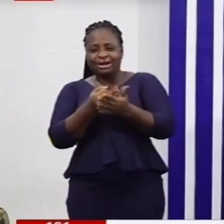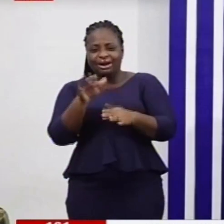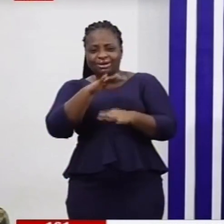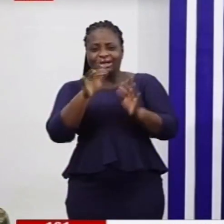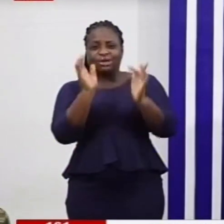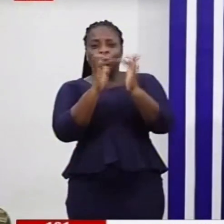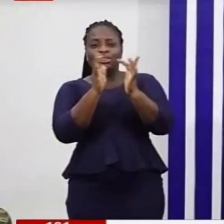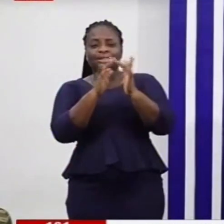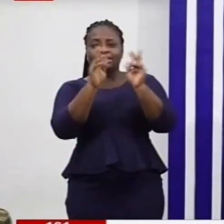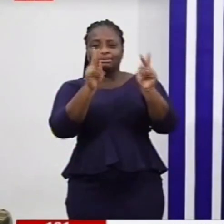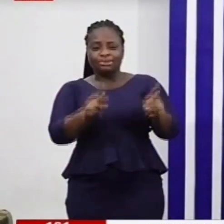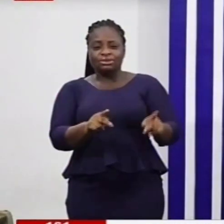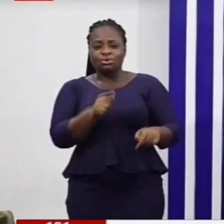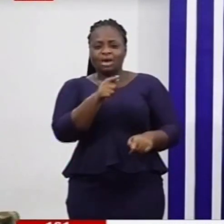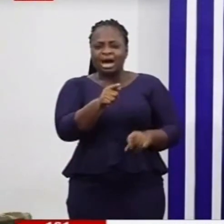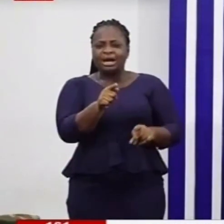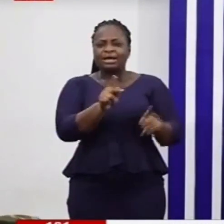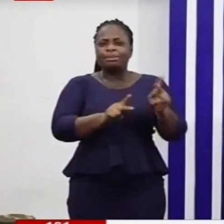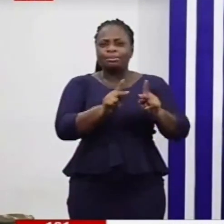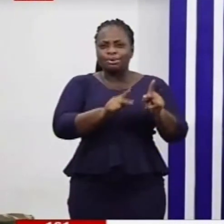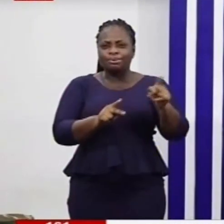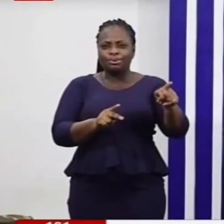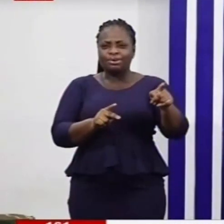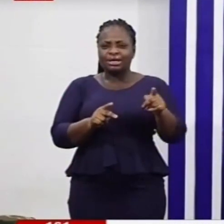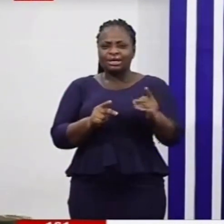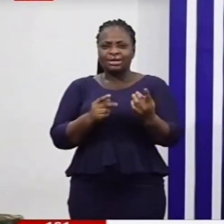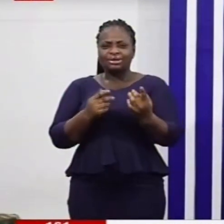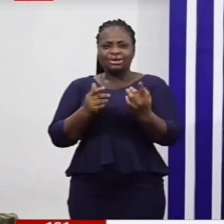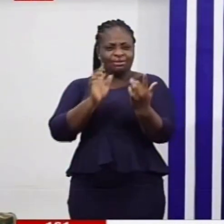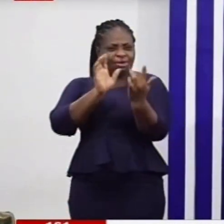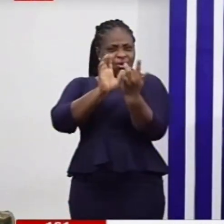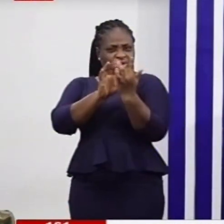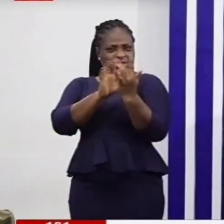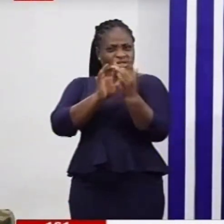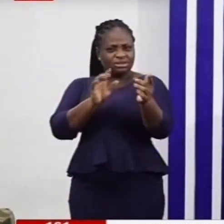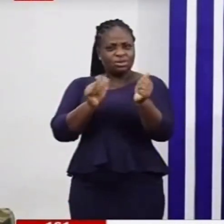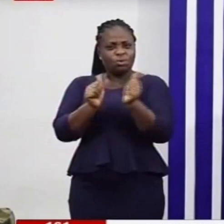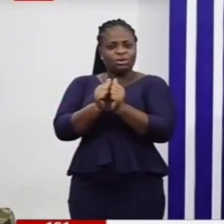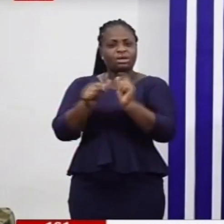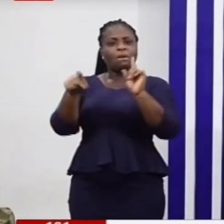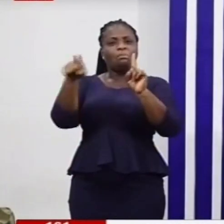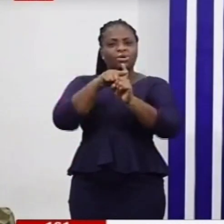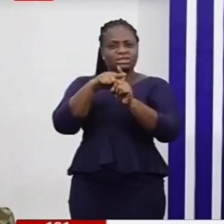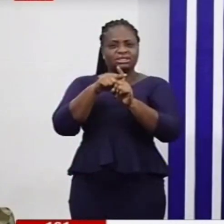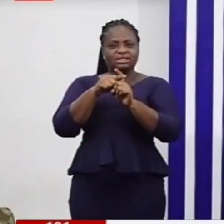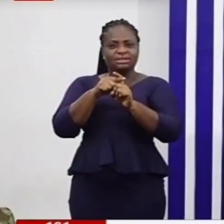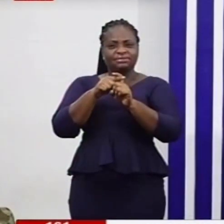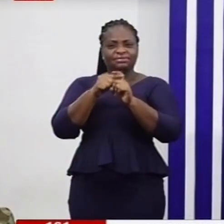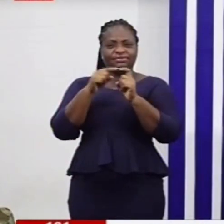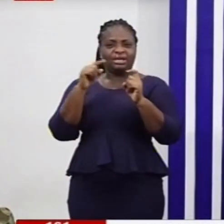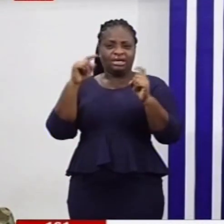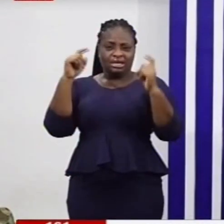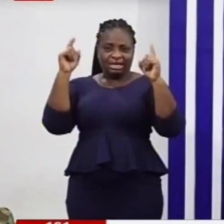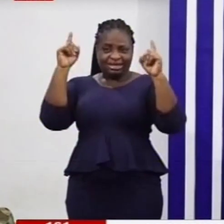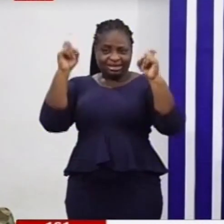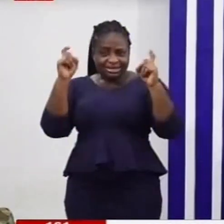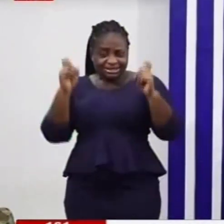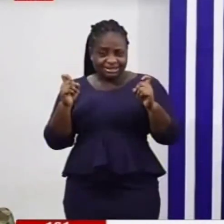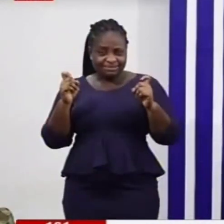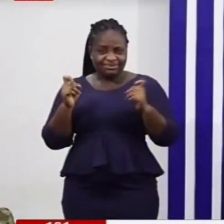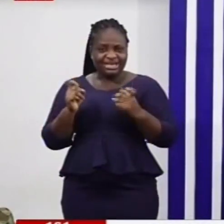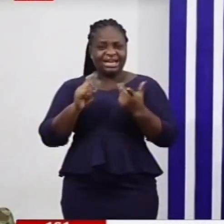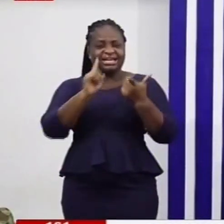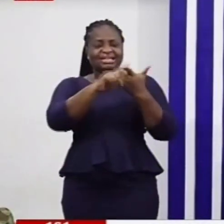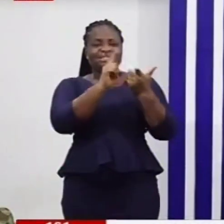They are the persons who we know have come into contact with positive cases. There's a